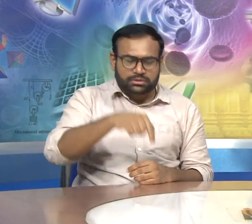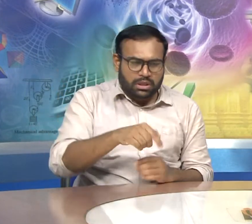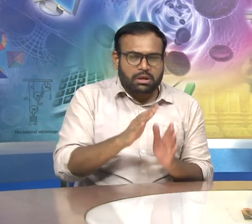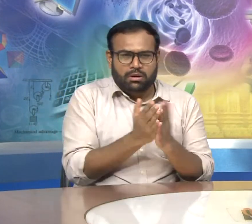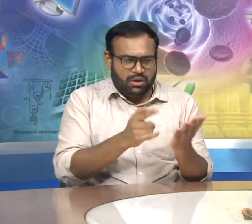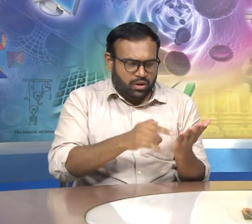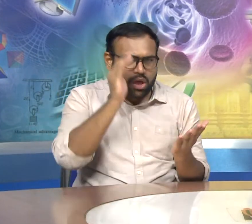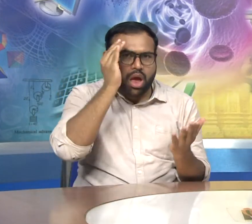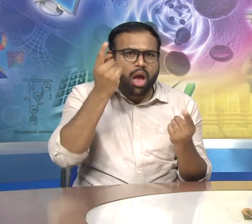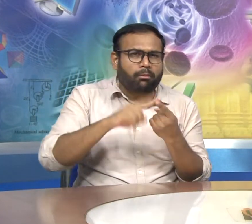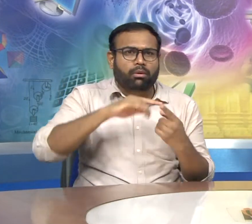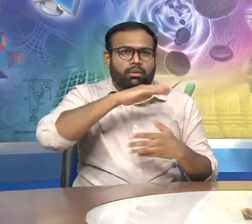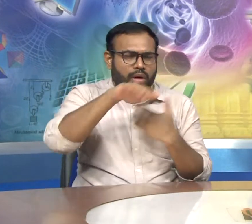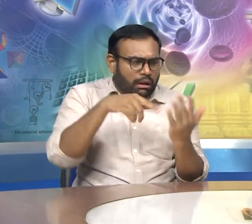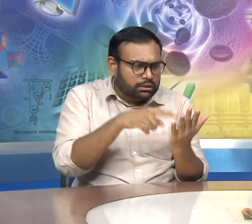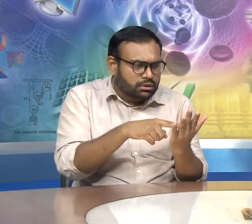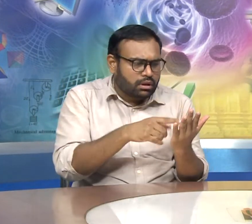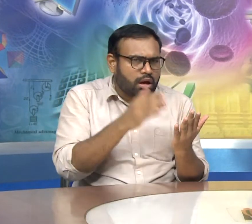when a user who is not